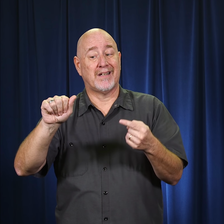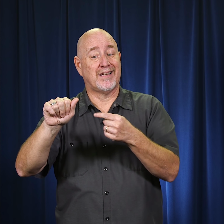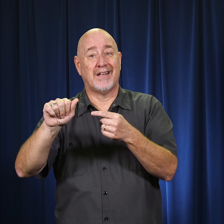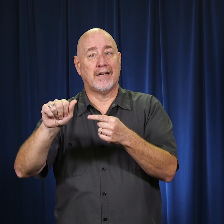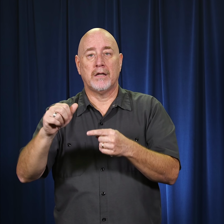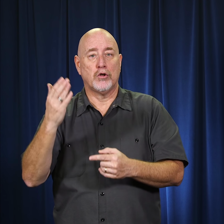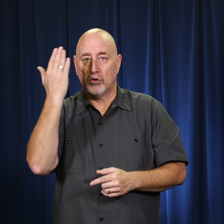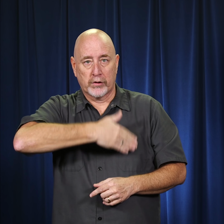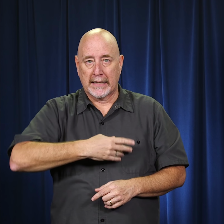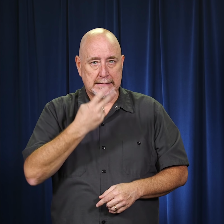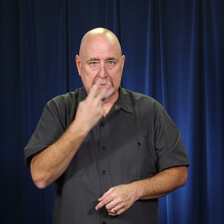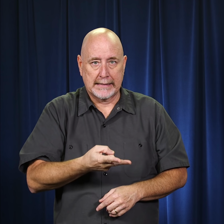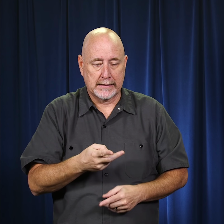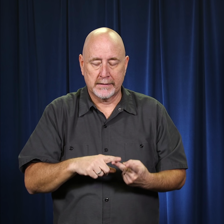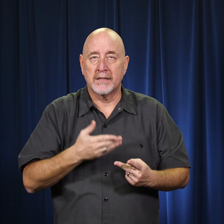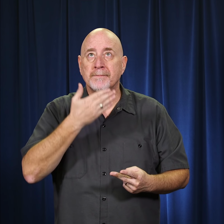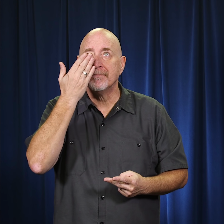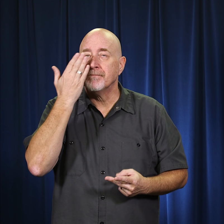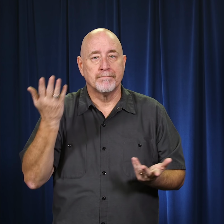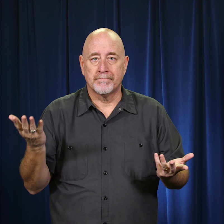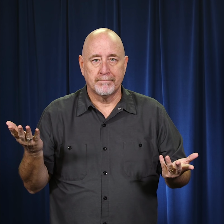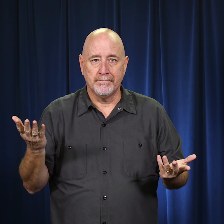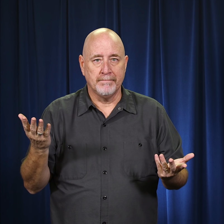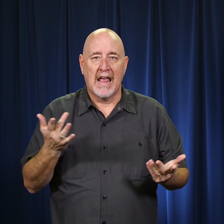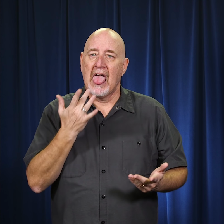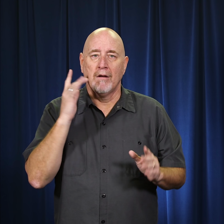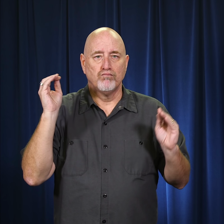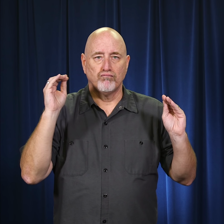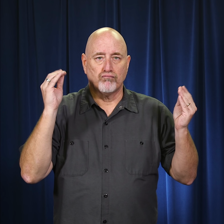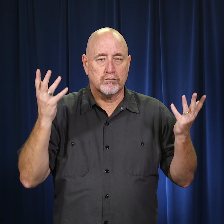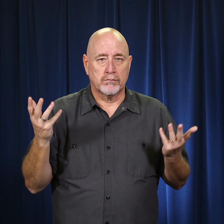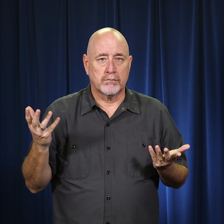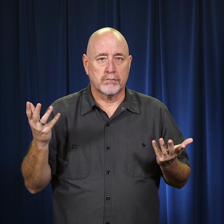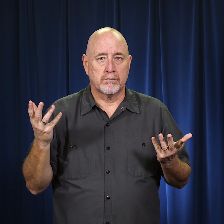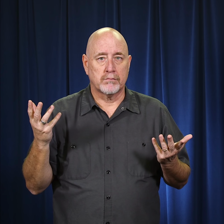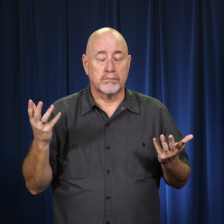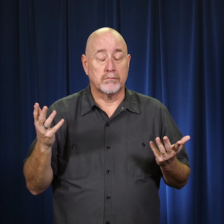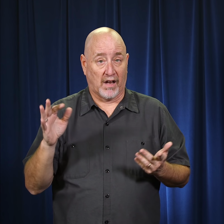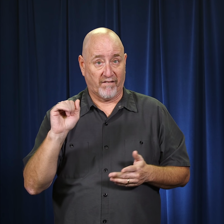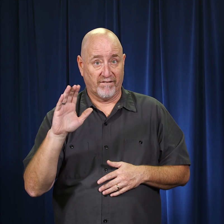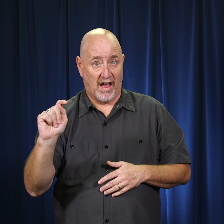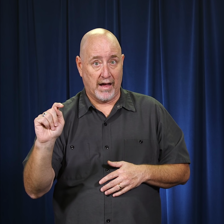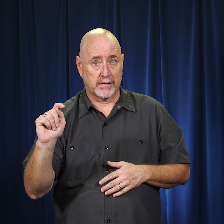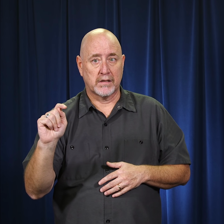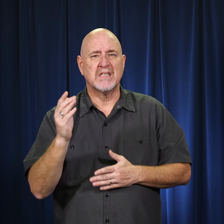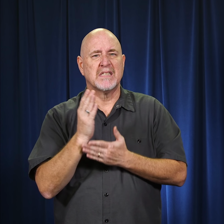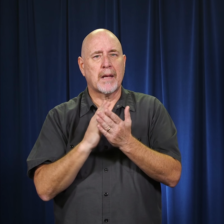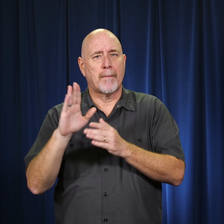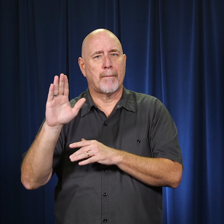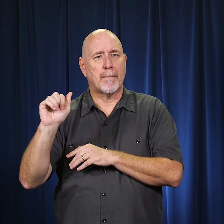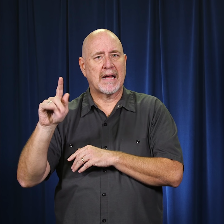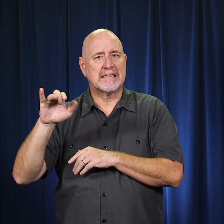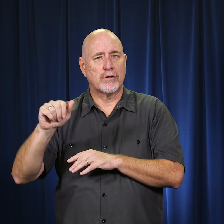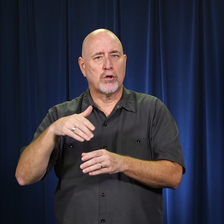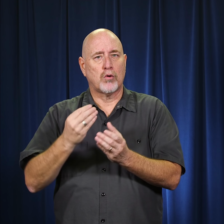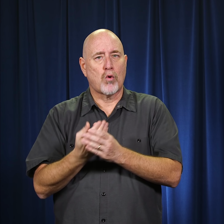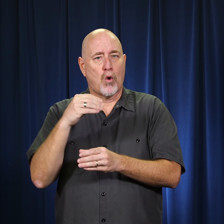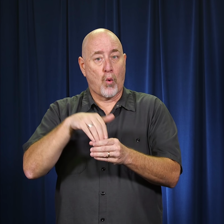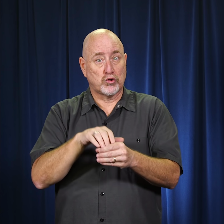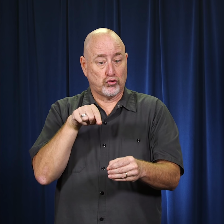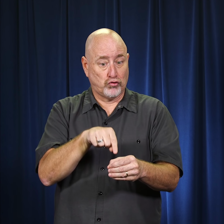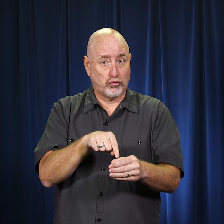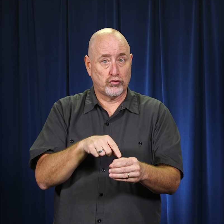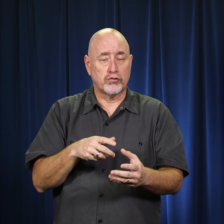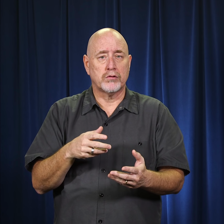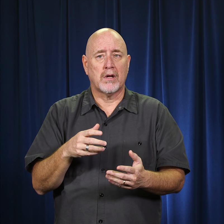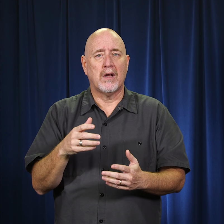guess what? You can't see it. You can't smell it. And it's tasteless. In fact, there is a certain bacteria that grows in oysters